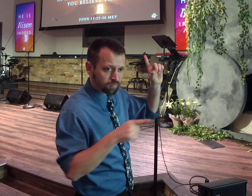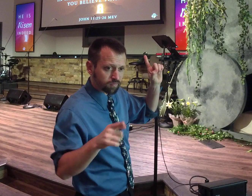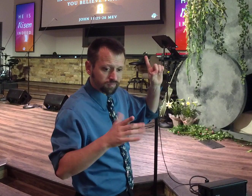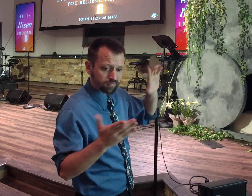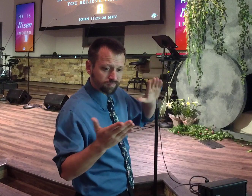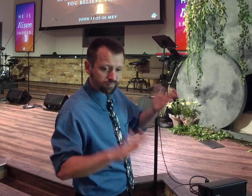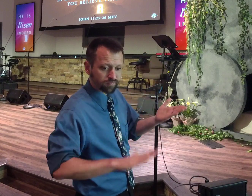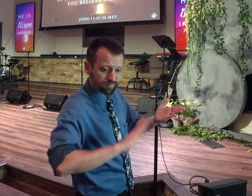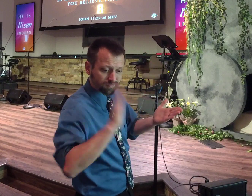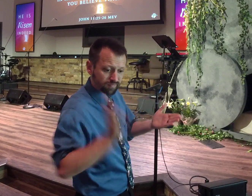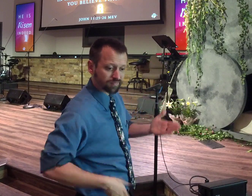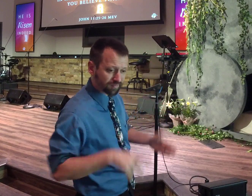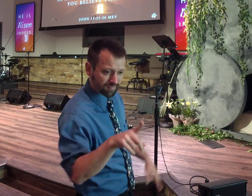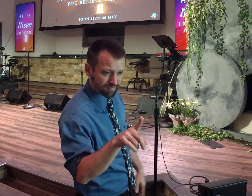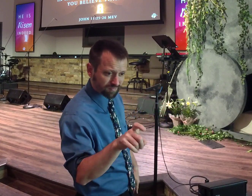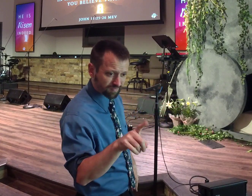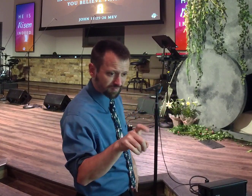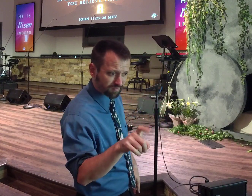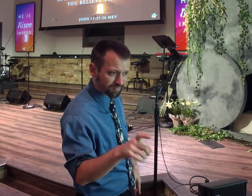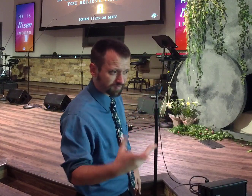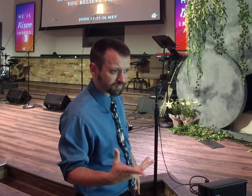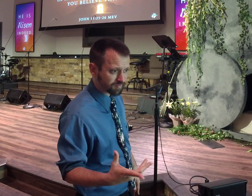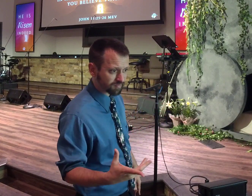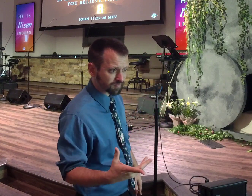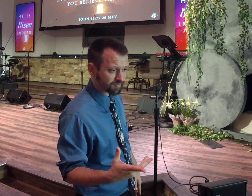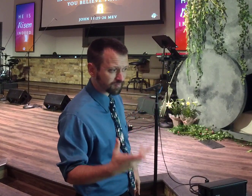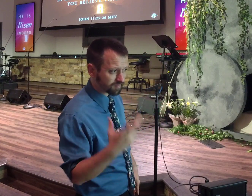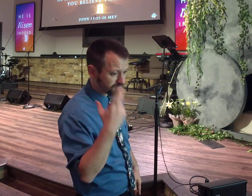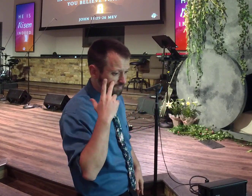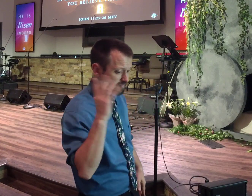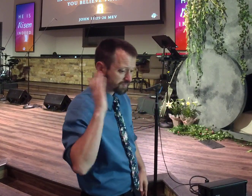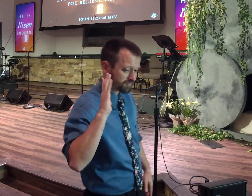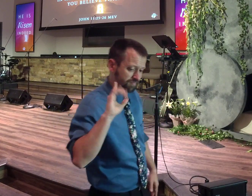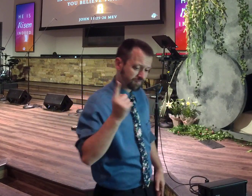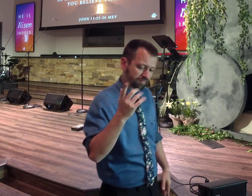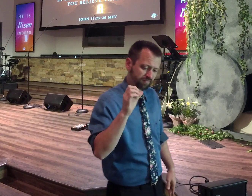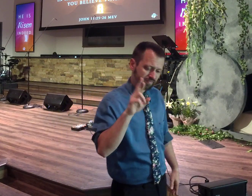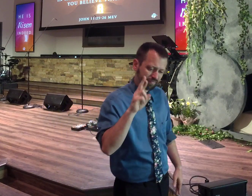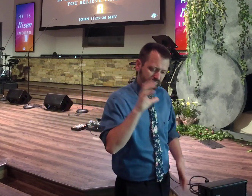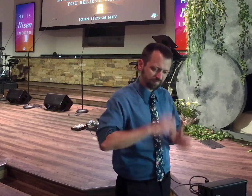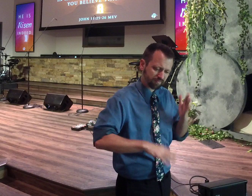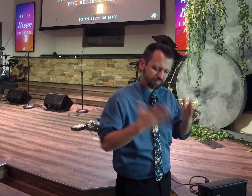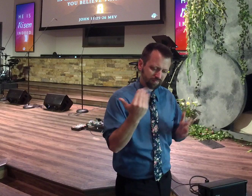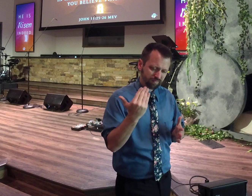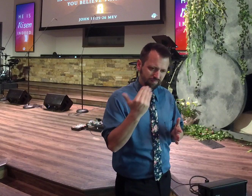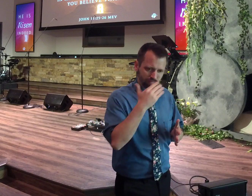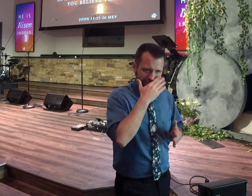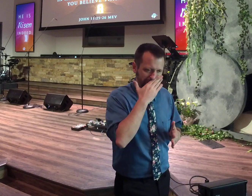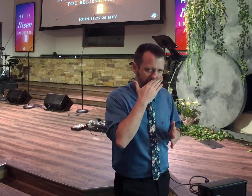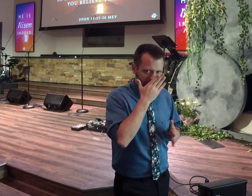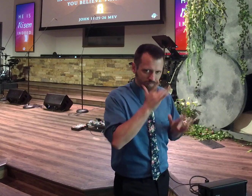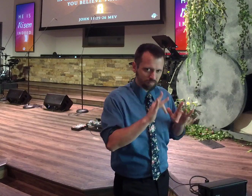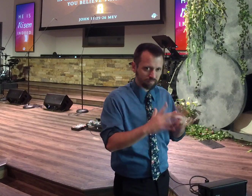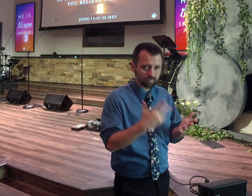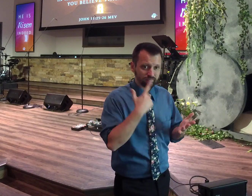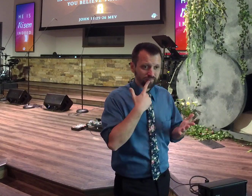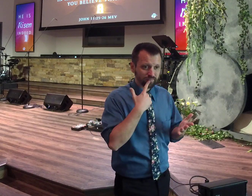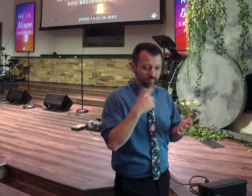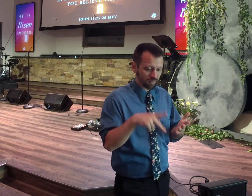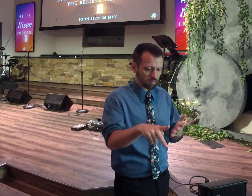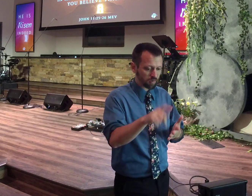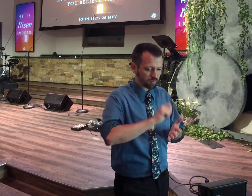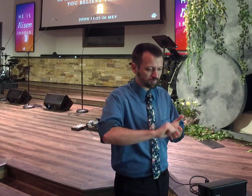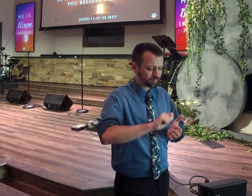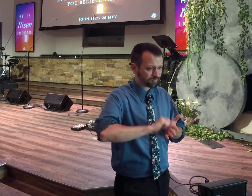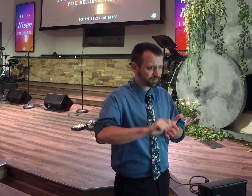never die. You see, back here in 1 Corinthians chapter 15, the Bible says, although Paul wrote